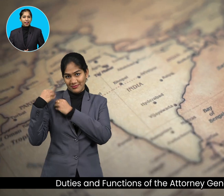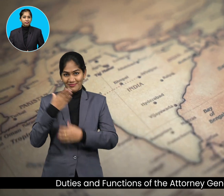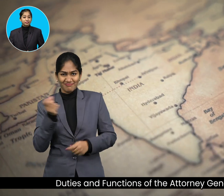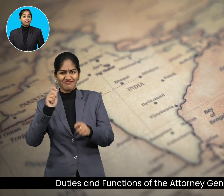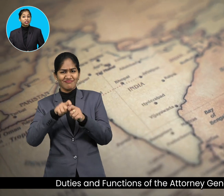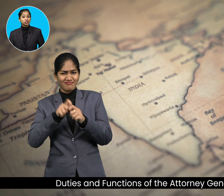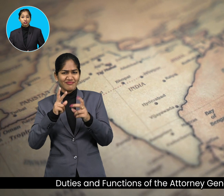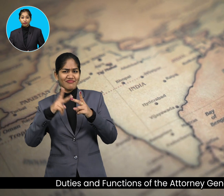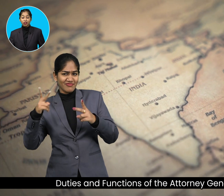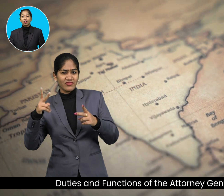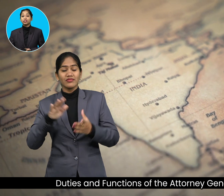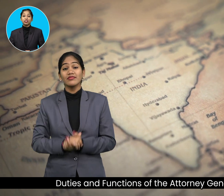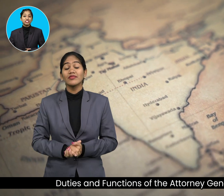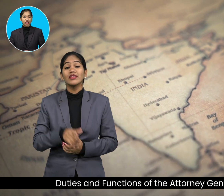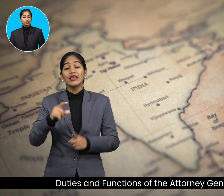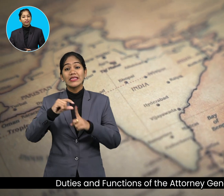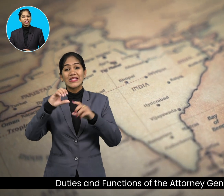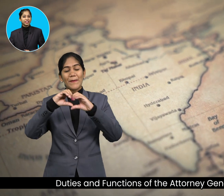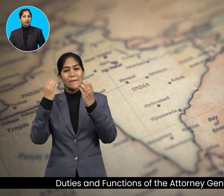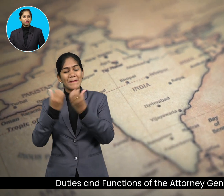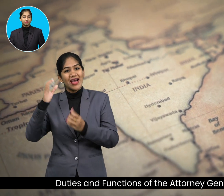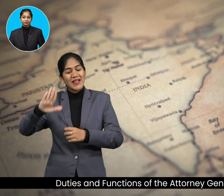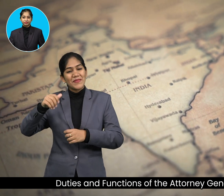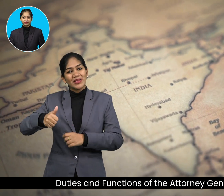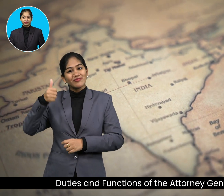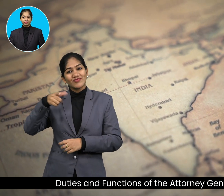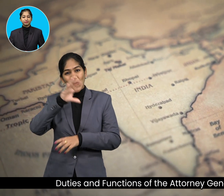Duties and functions of the Attorney General of India.